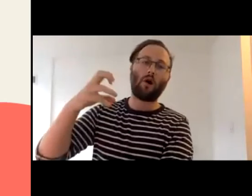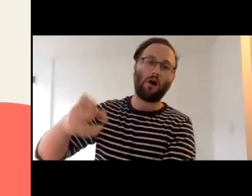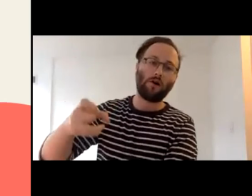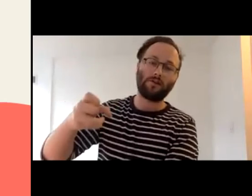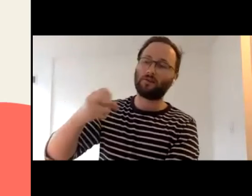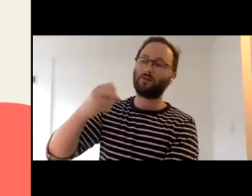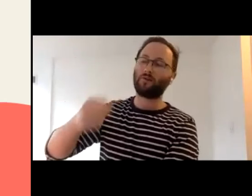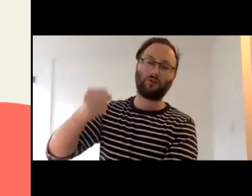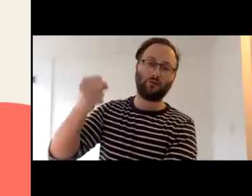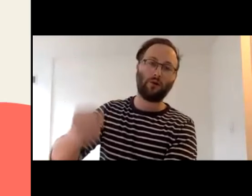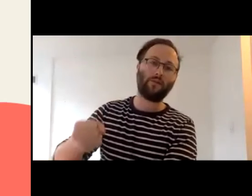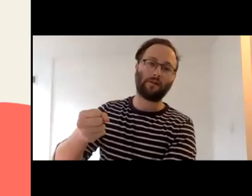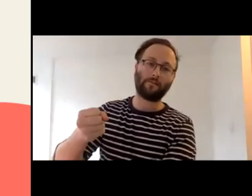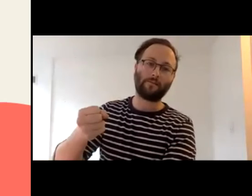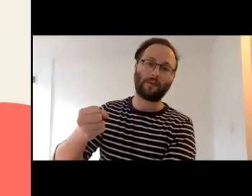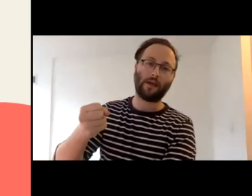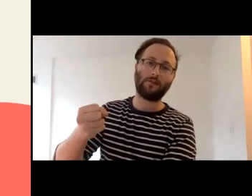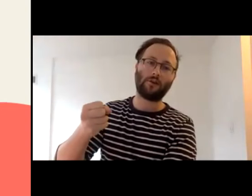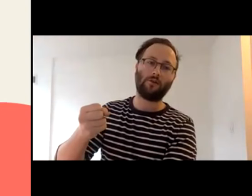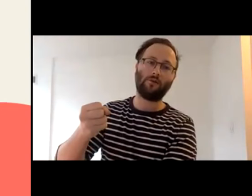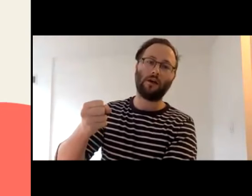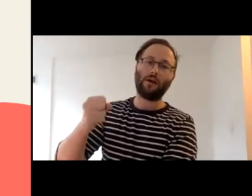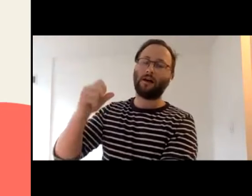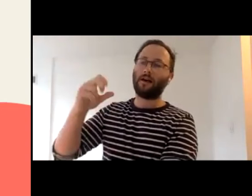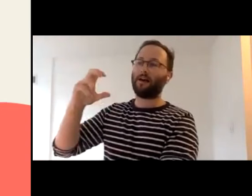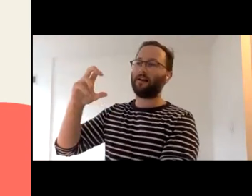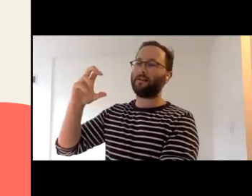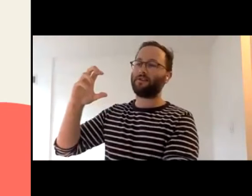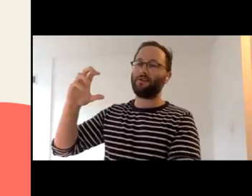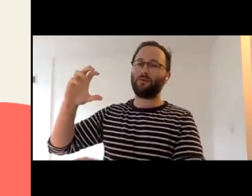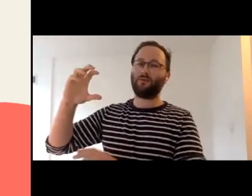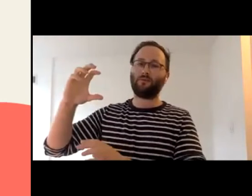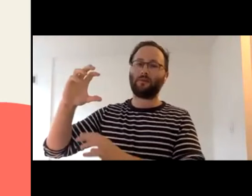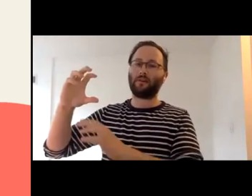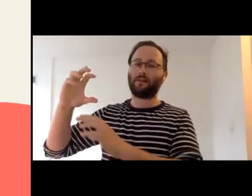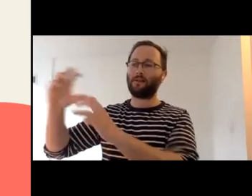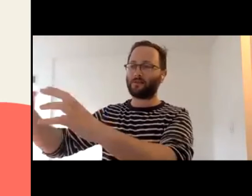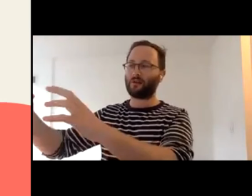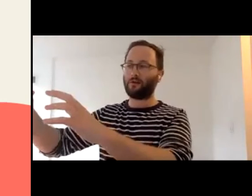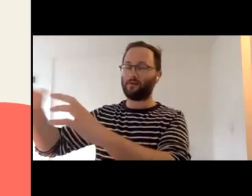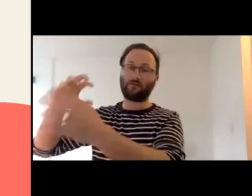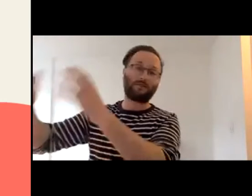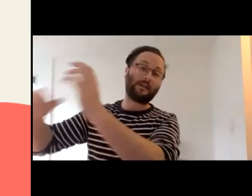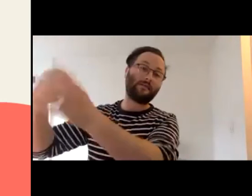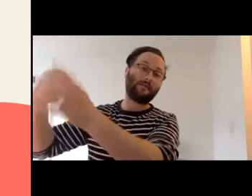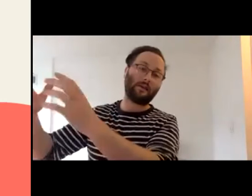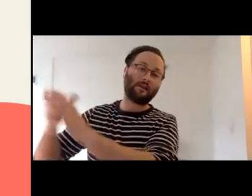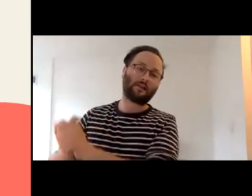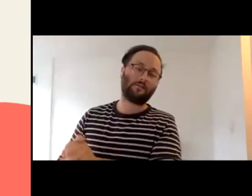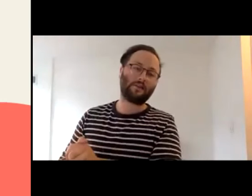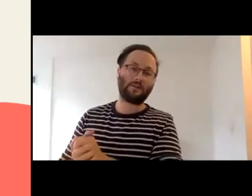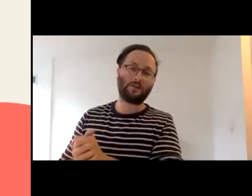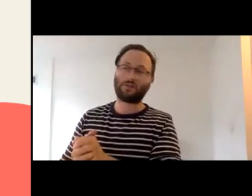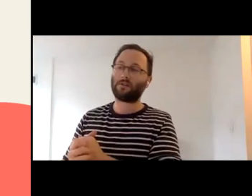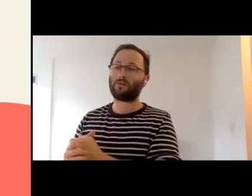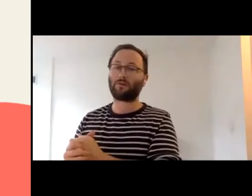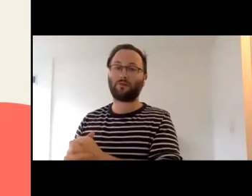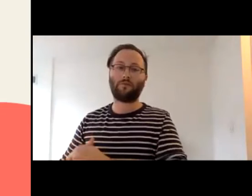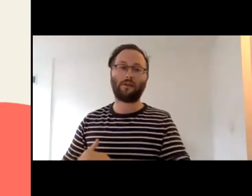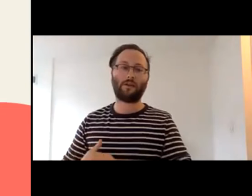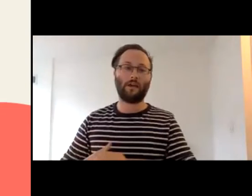will cause social loafing. And so to give a bit of a kind of definition